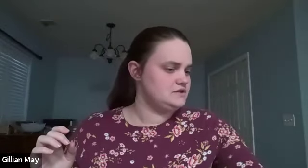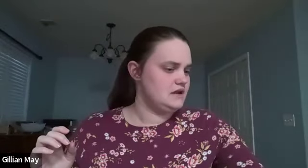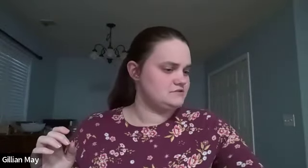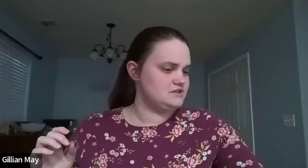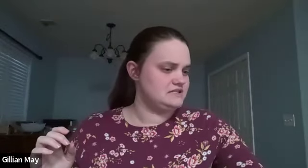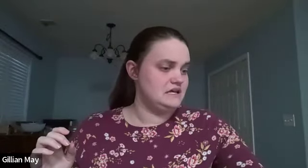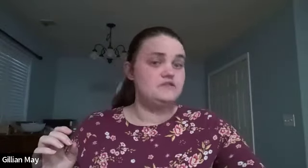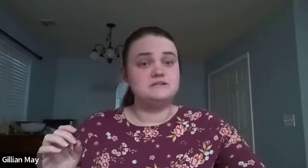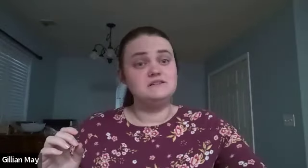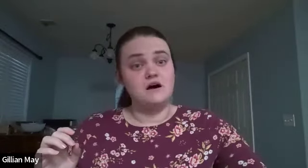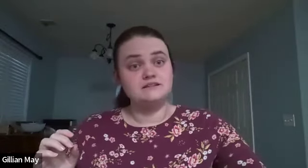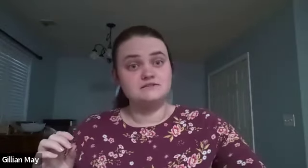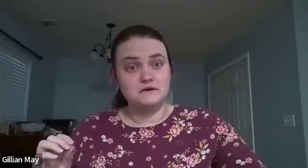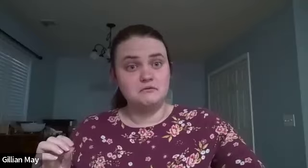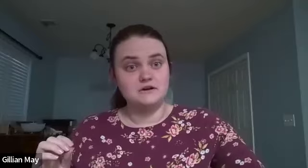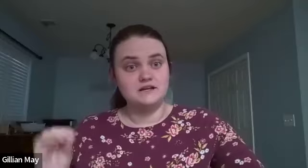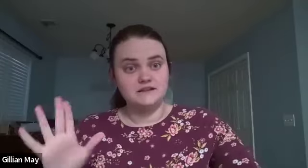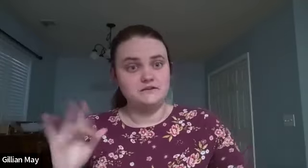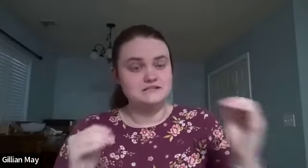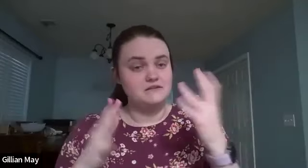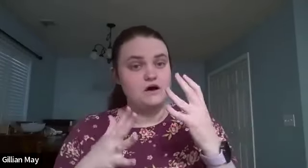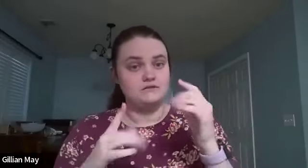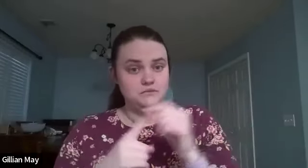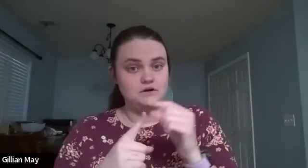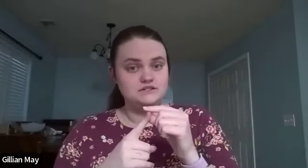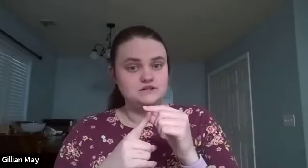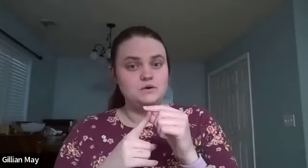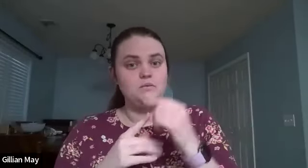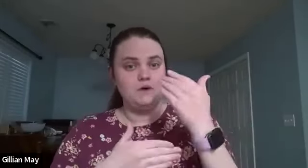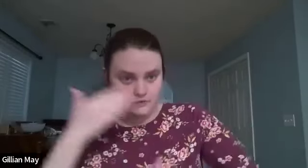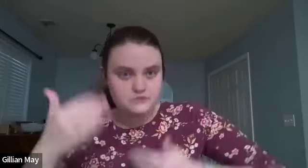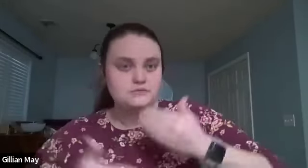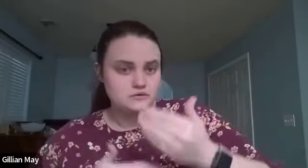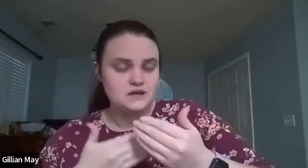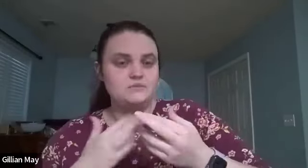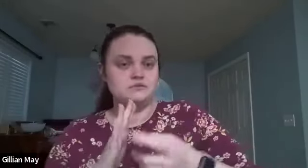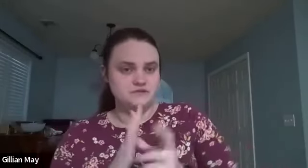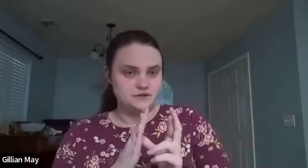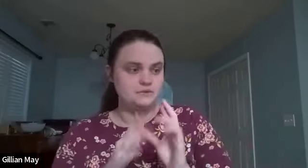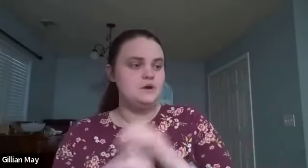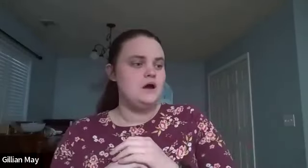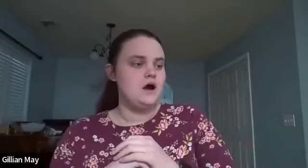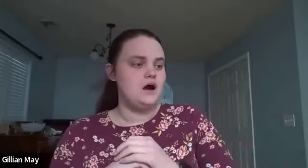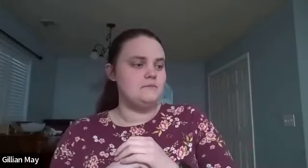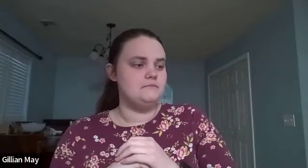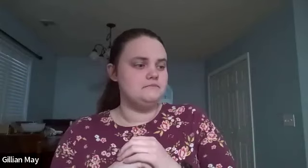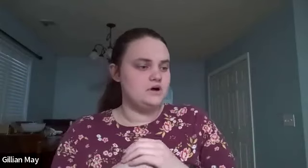yeah, I was trying to see. There's a lot. So fair warning, like there is a lot of words. So I'll go through them, review,